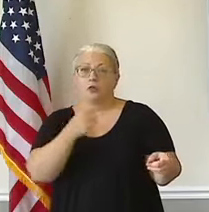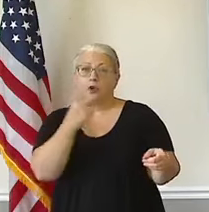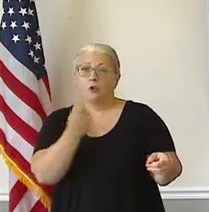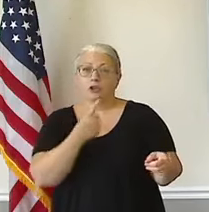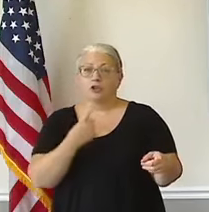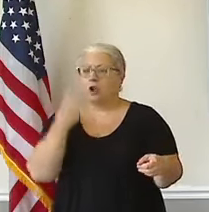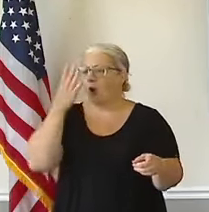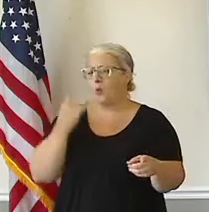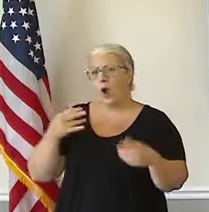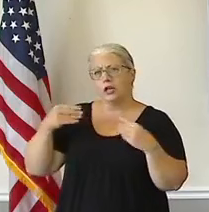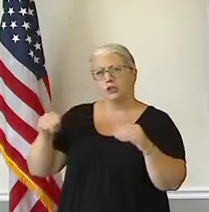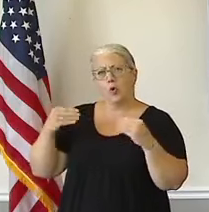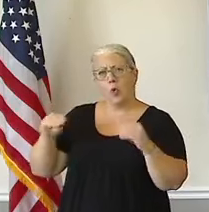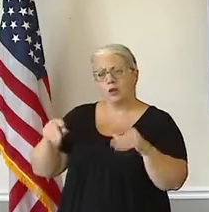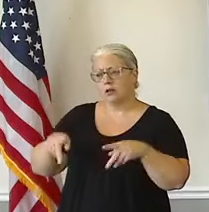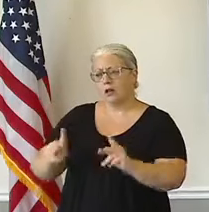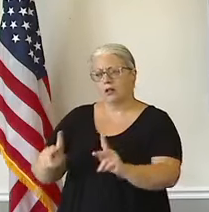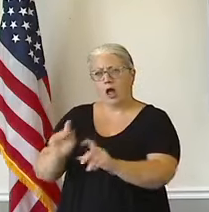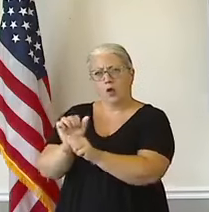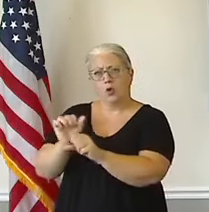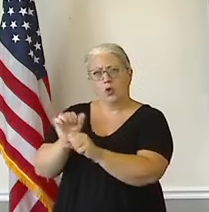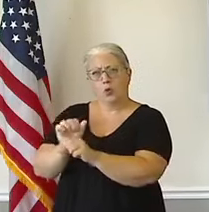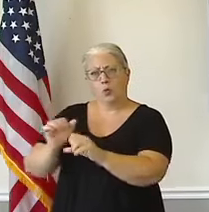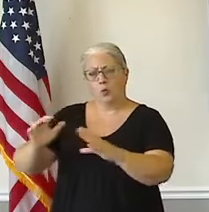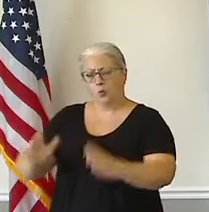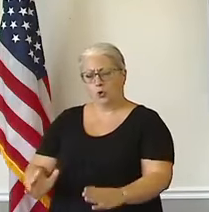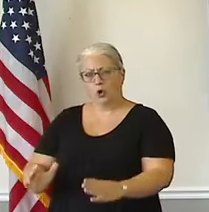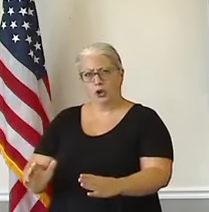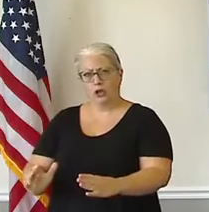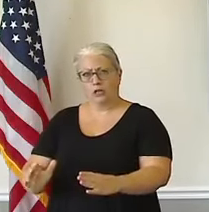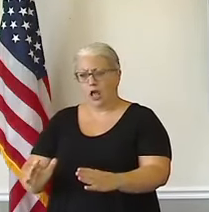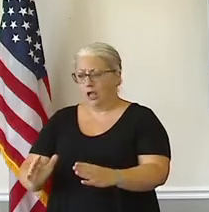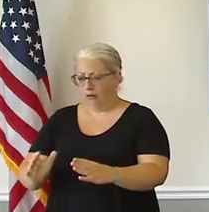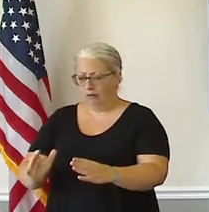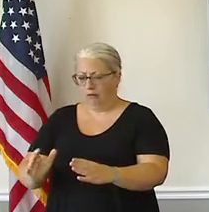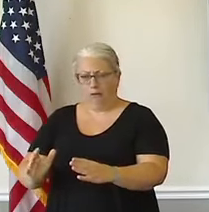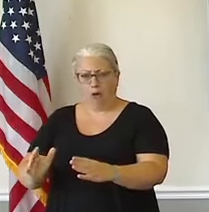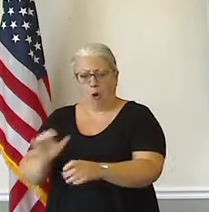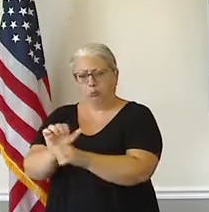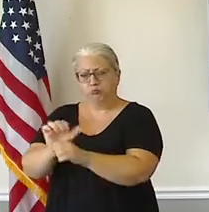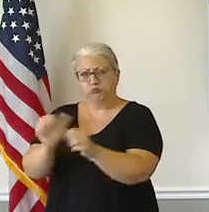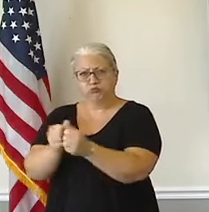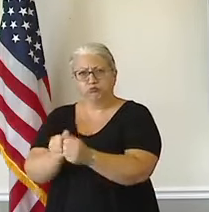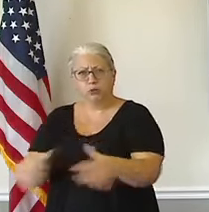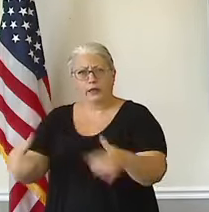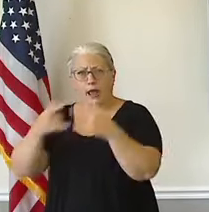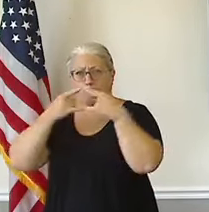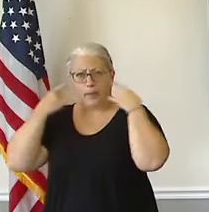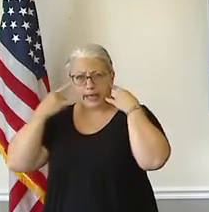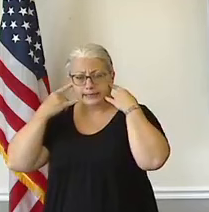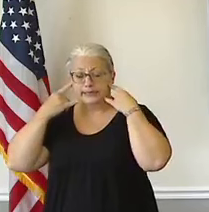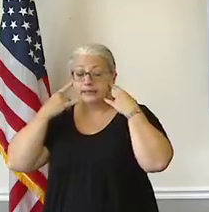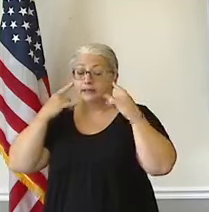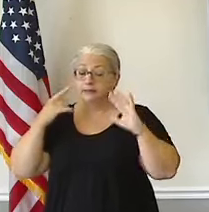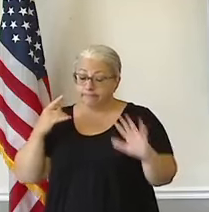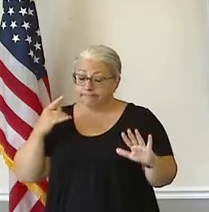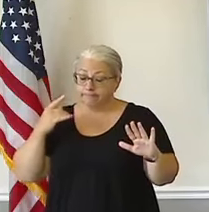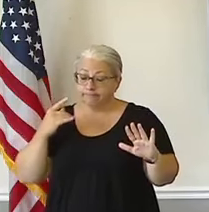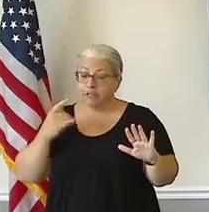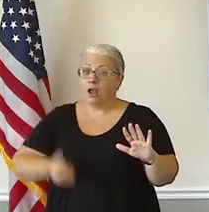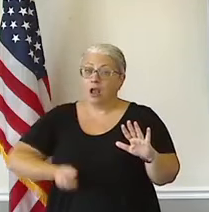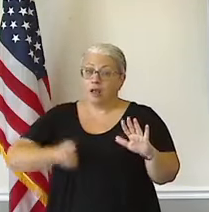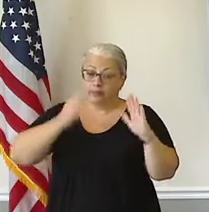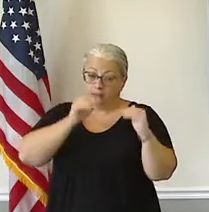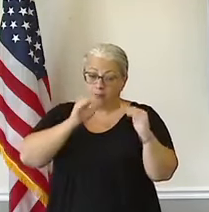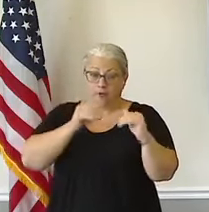really depends. Not every business is required to have every employee masked at all times. The basic expectation for most businesses